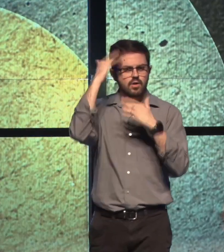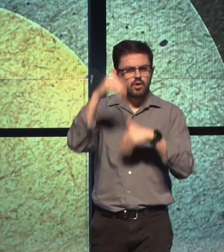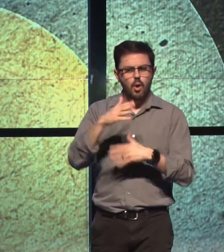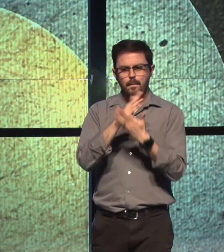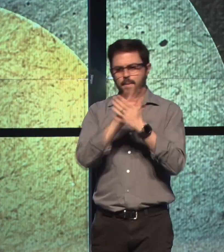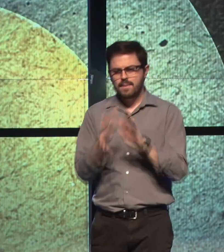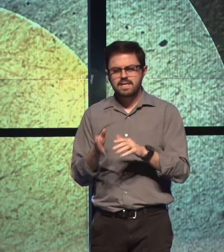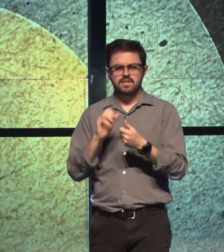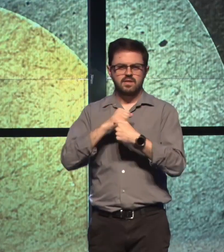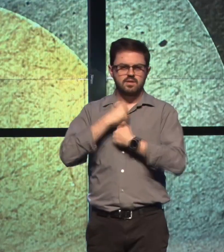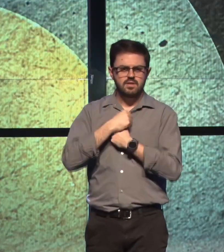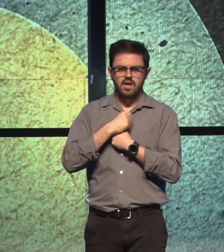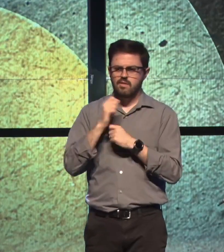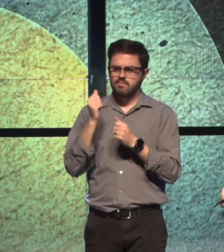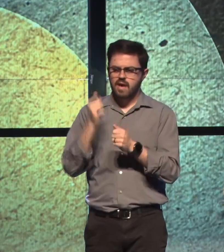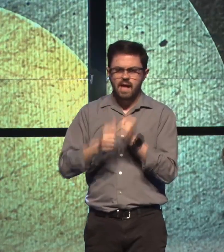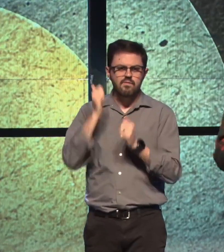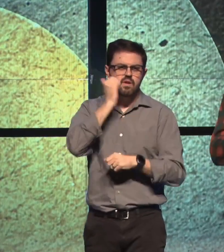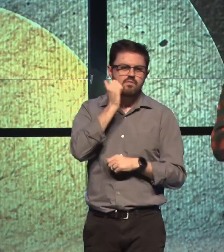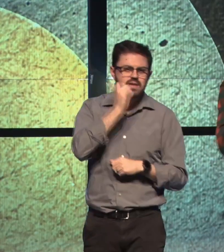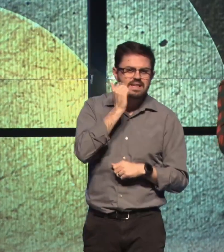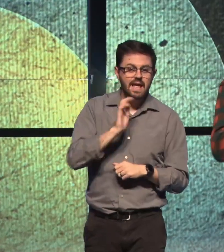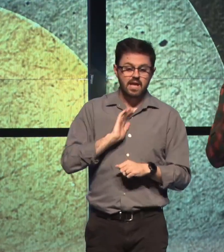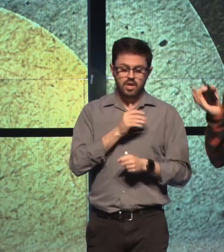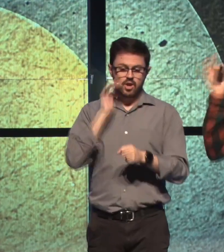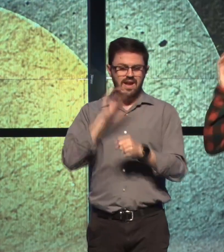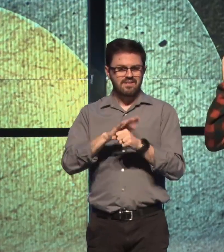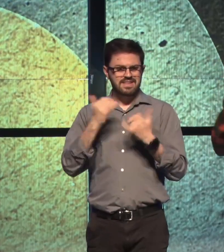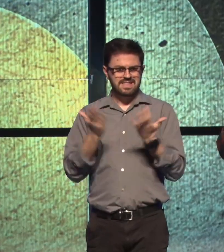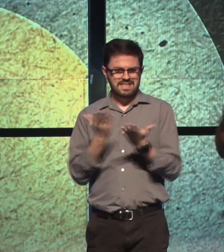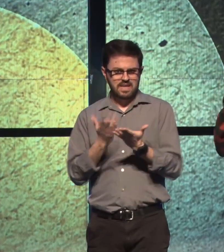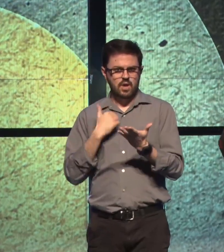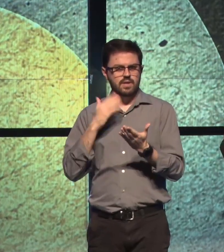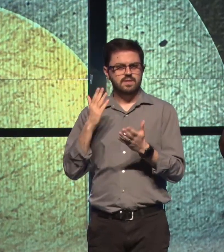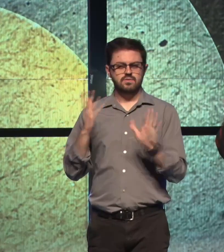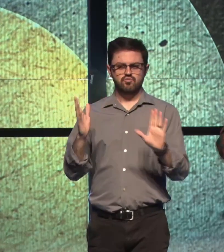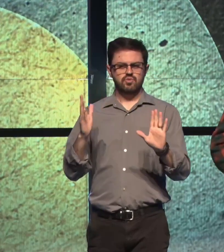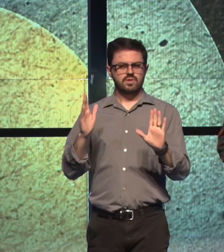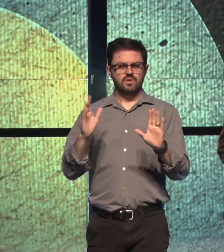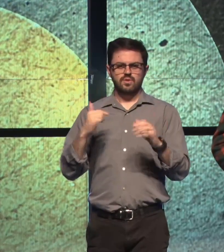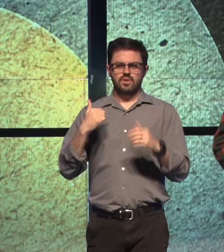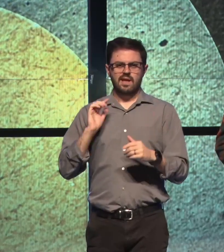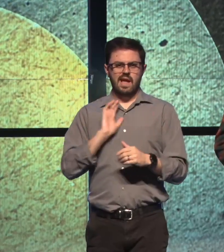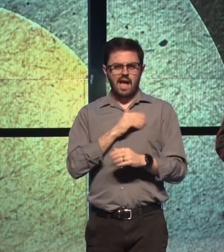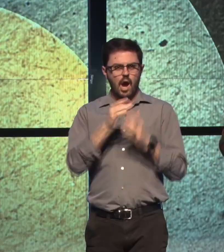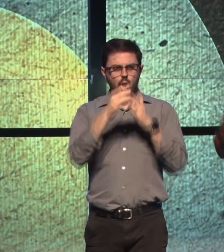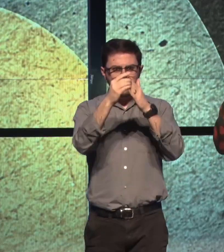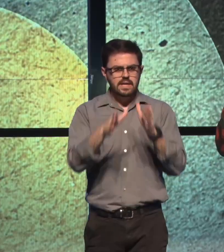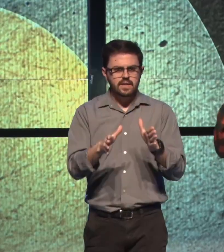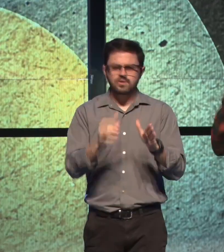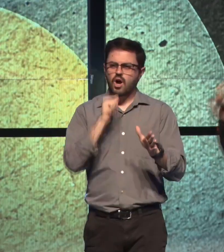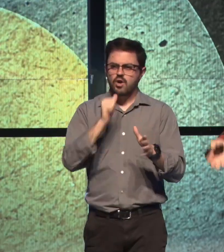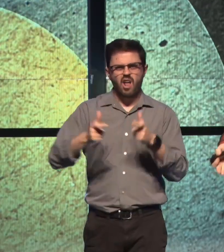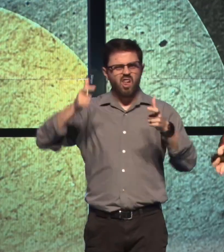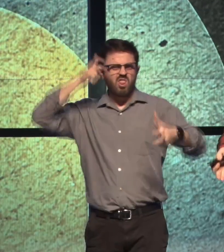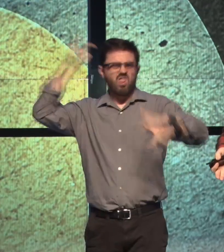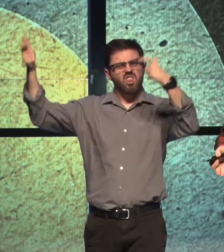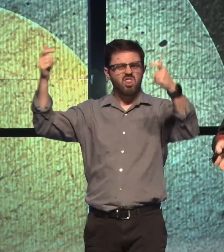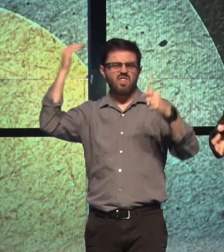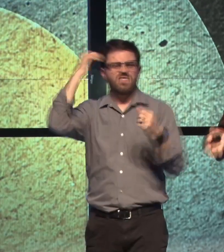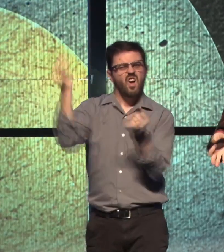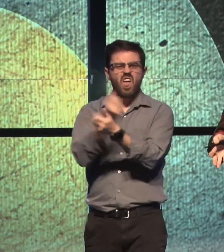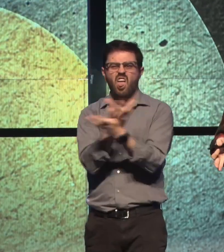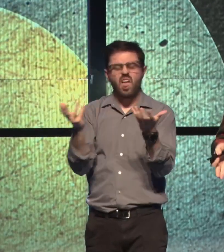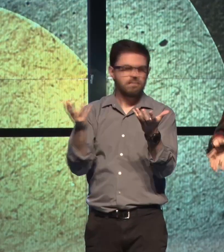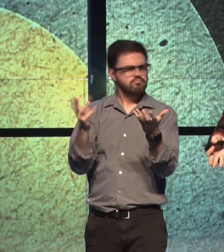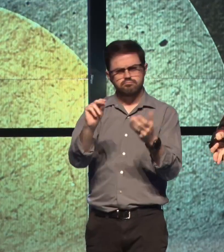we do have a guarantee that we try to live by here, and that is that there is no know-it-all leaders here. We have know-a-lot leaders.